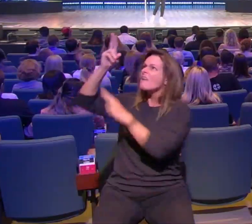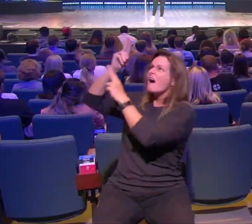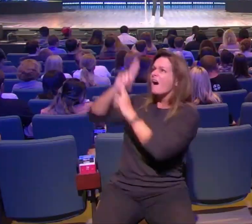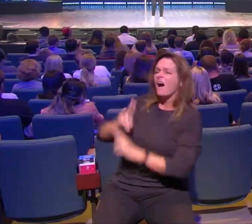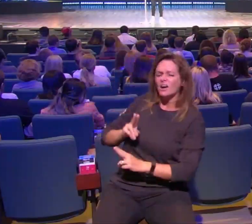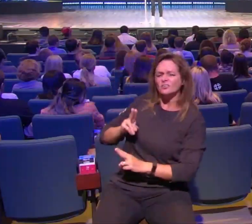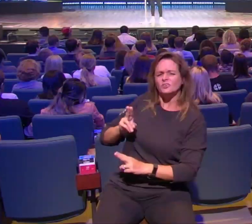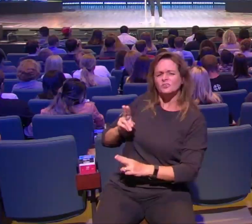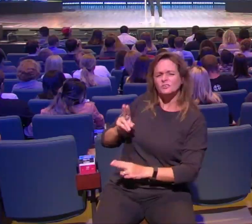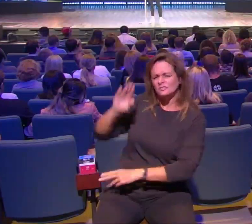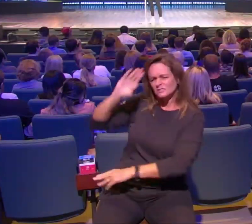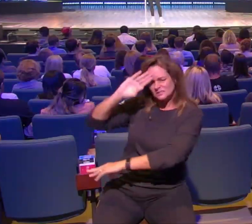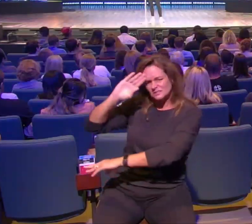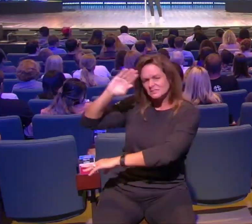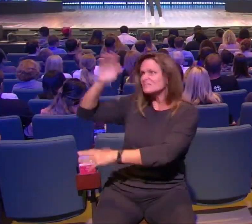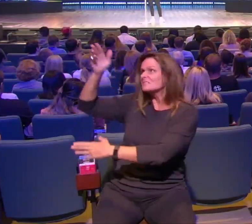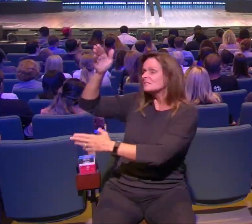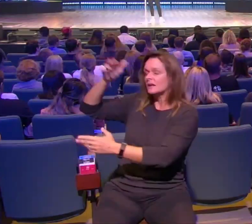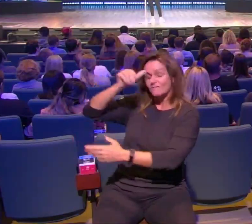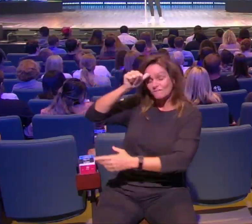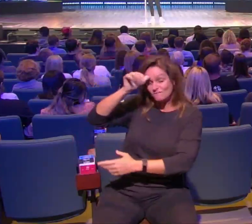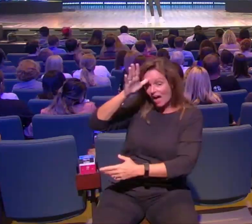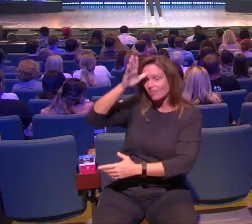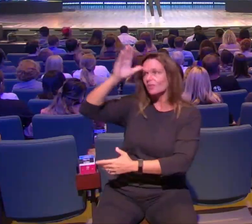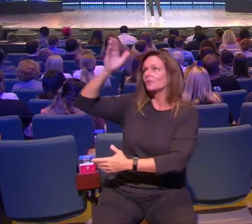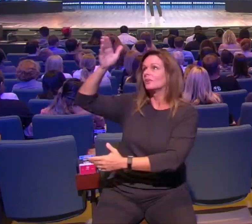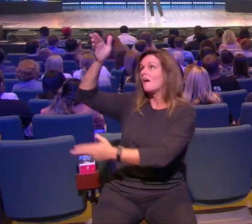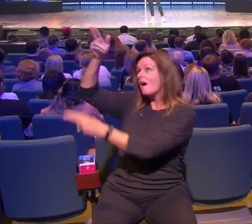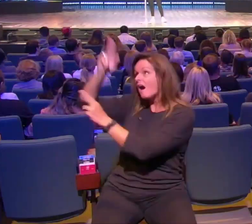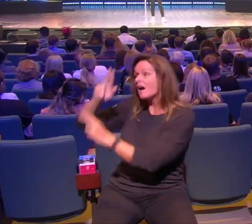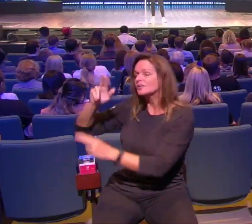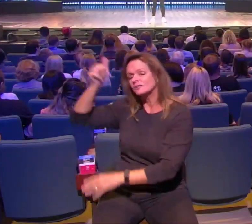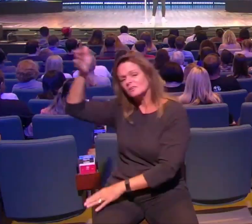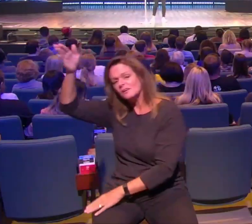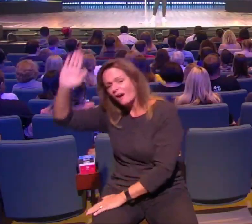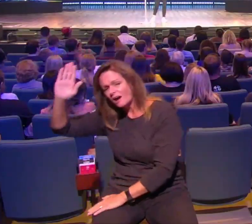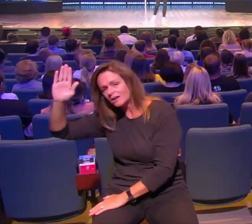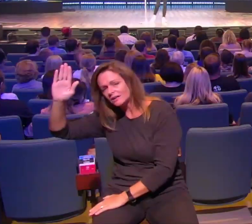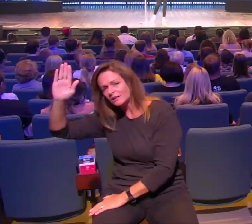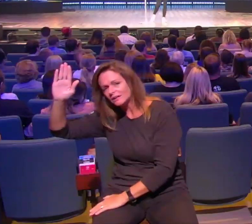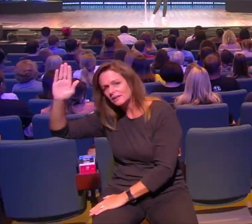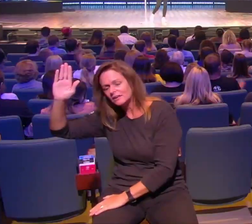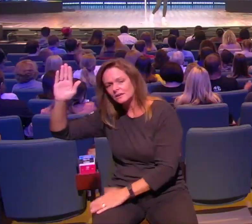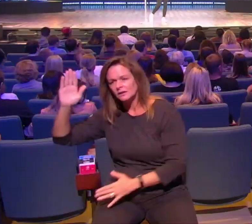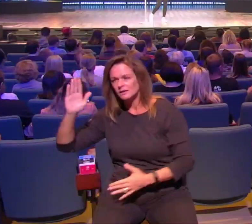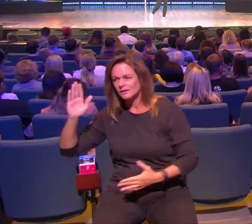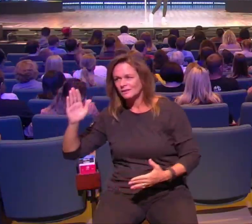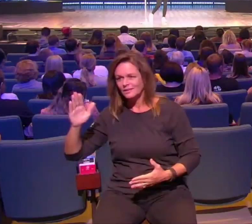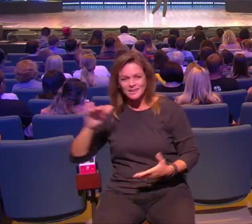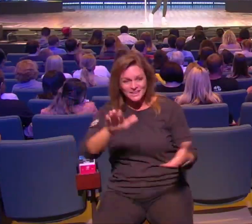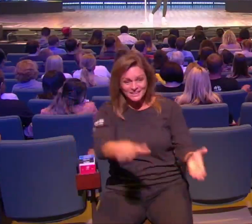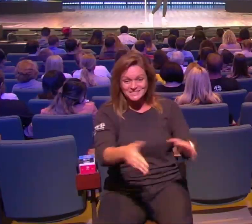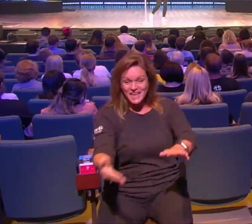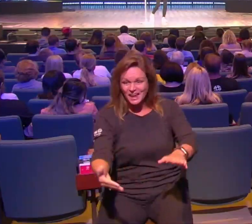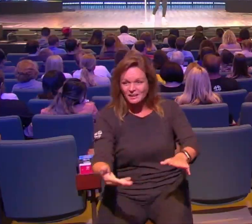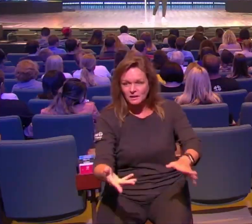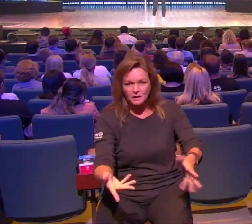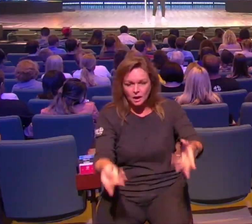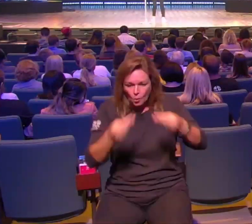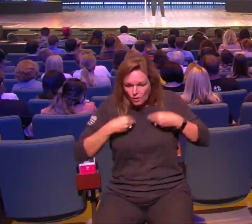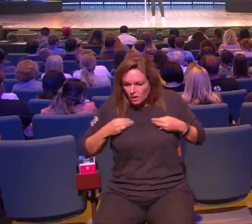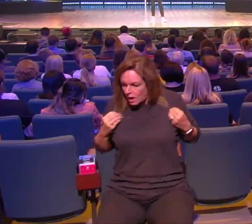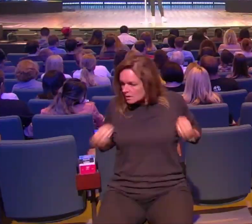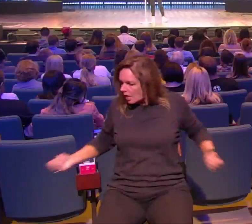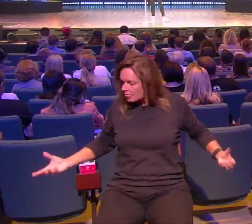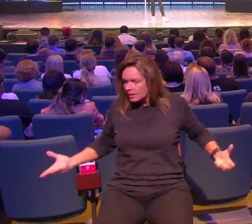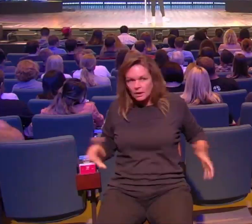women have been oppressed. And what I want you to know is that even around the globe today, even though we see injustice to women,